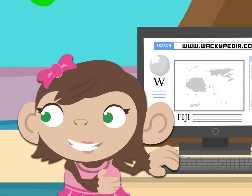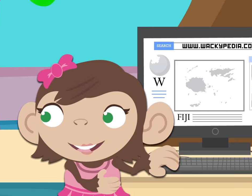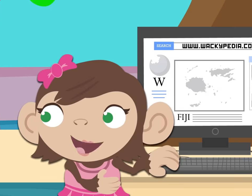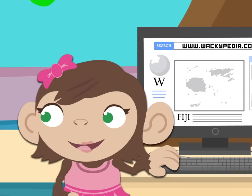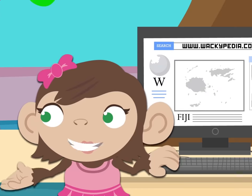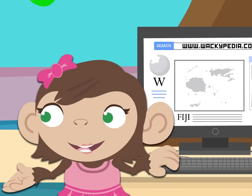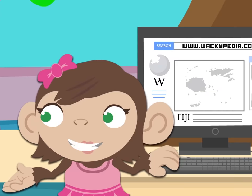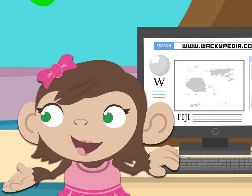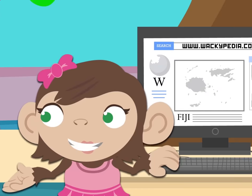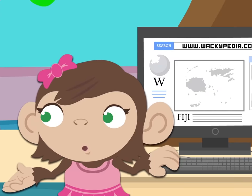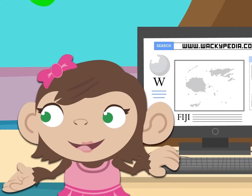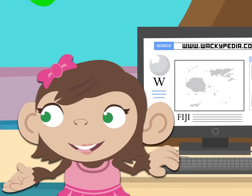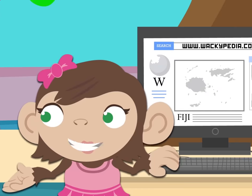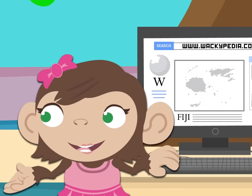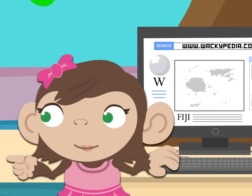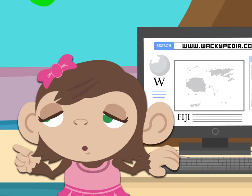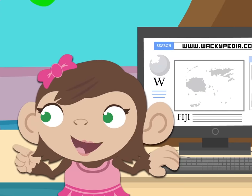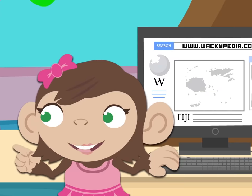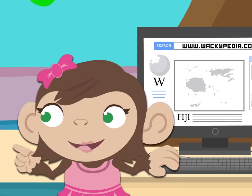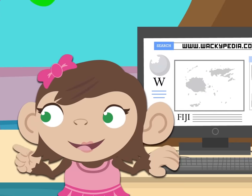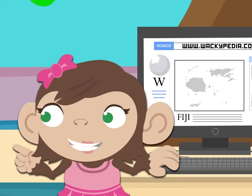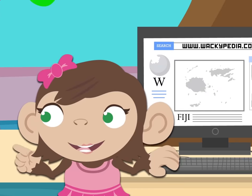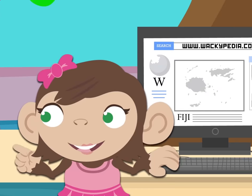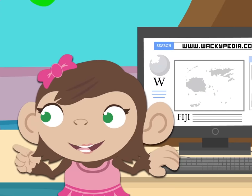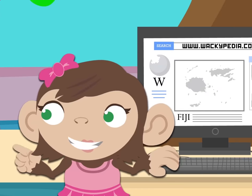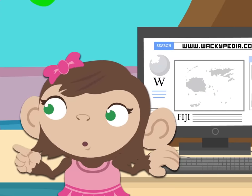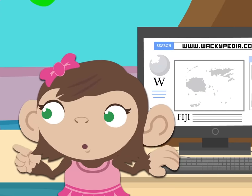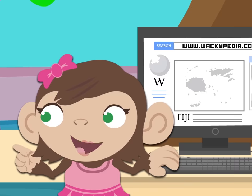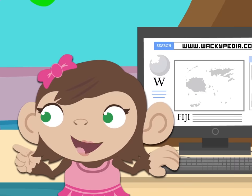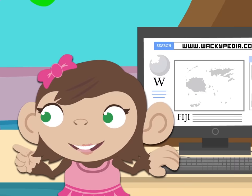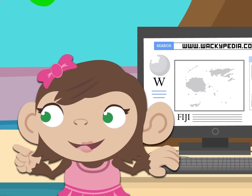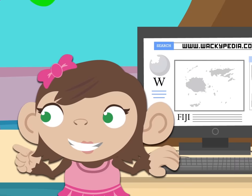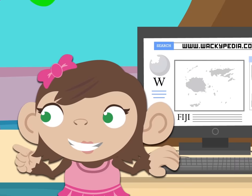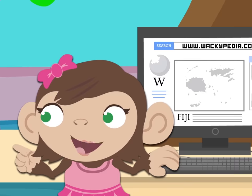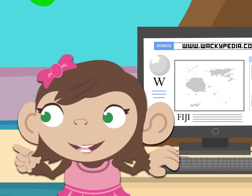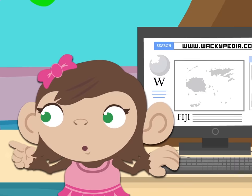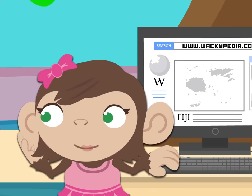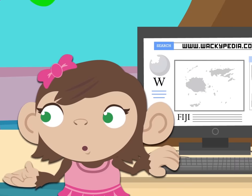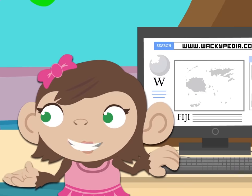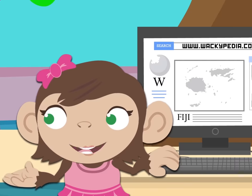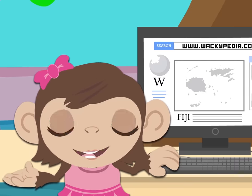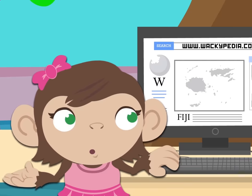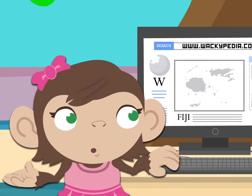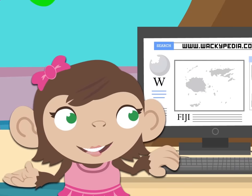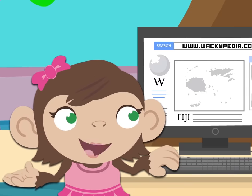that Fiji is actually a cluster of more than 332 islands That were formed mostly through volcanic